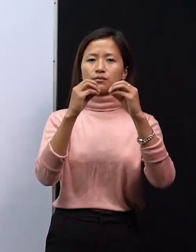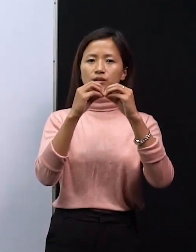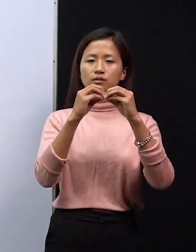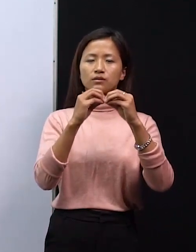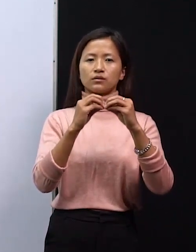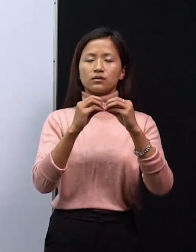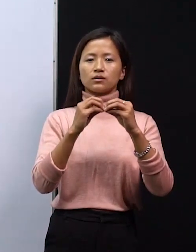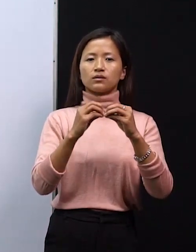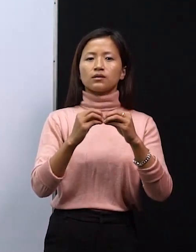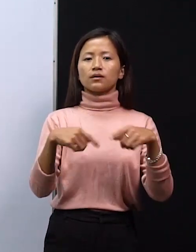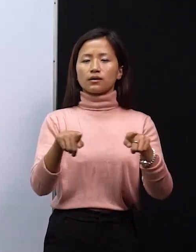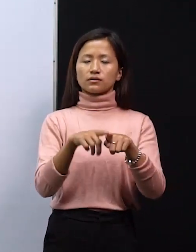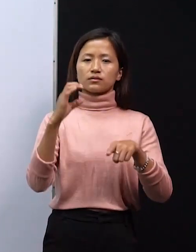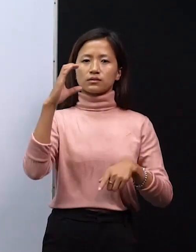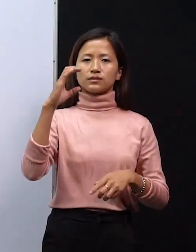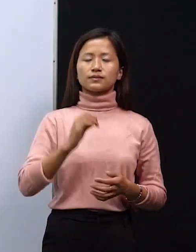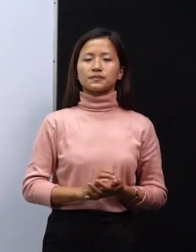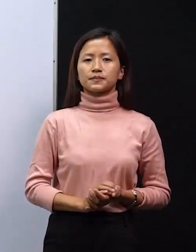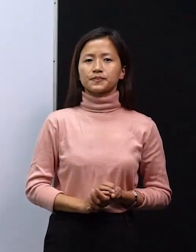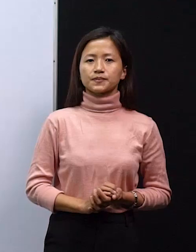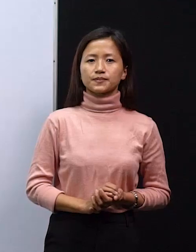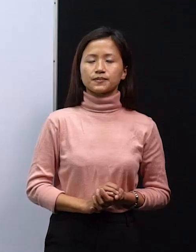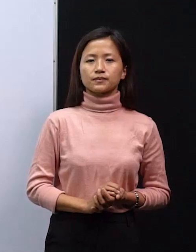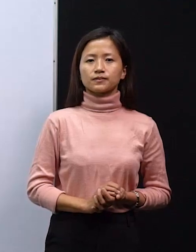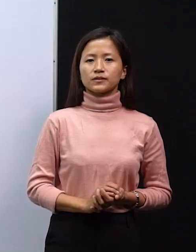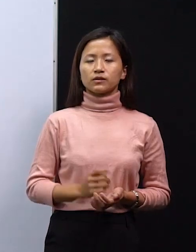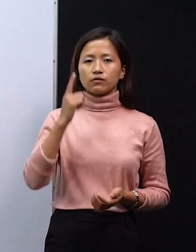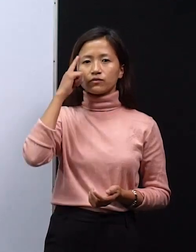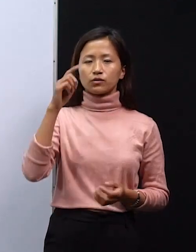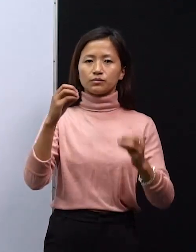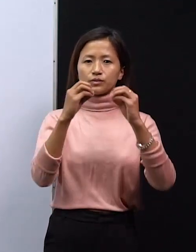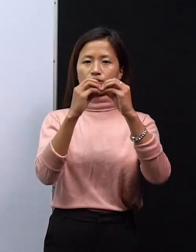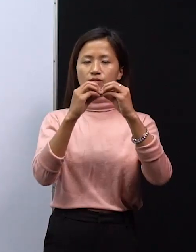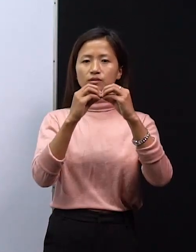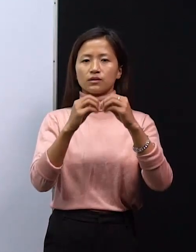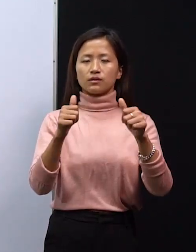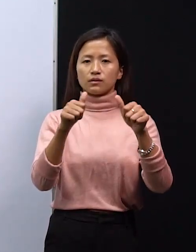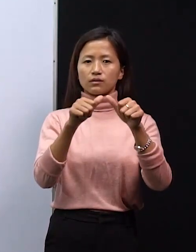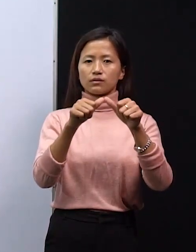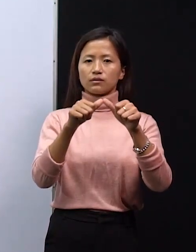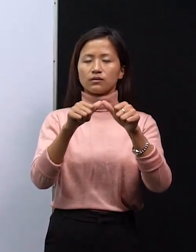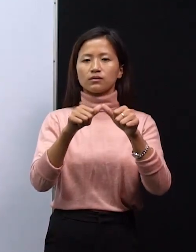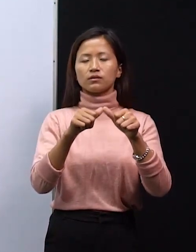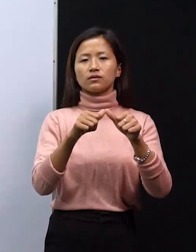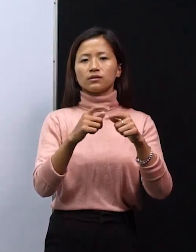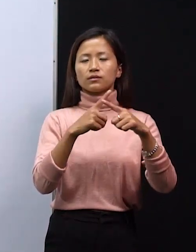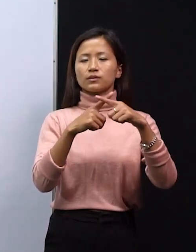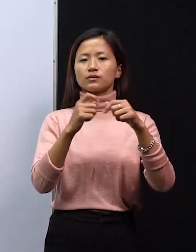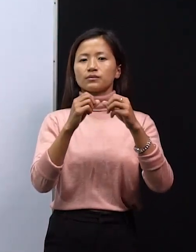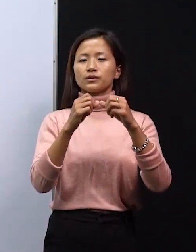B and C, alright? For B, you multiply with A,